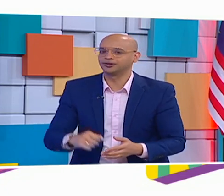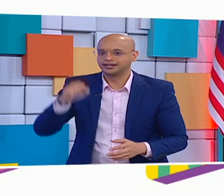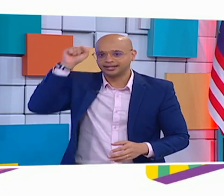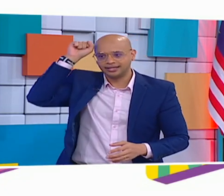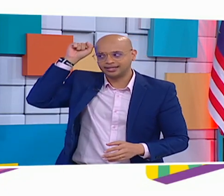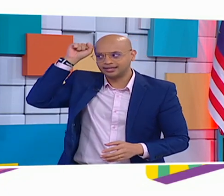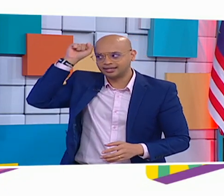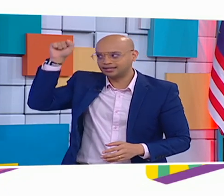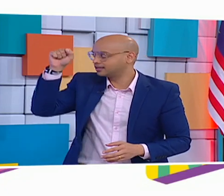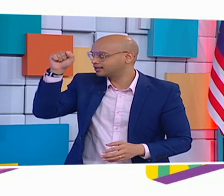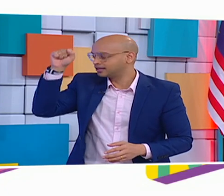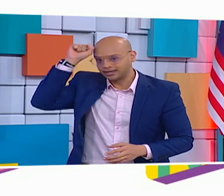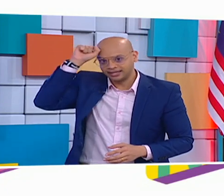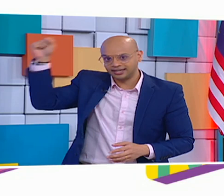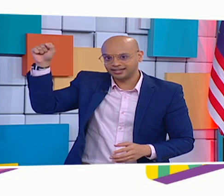So,